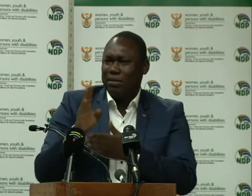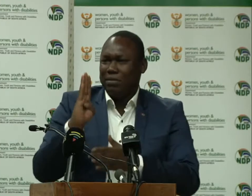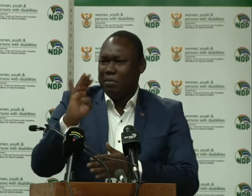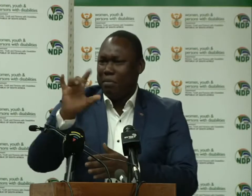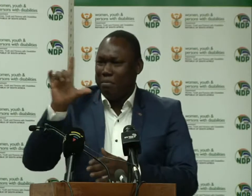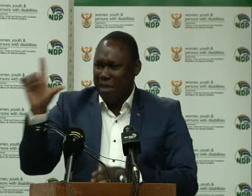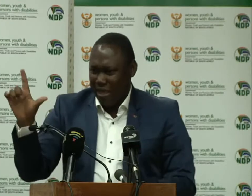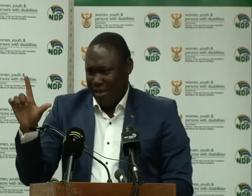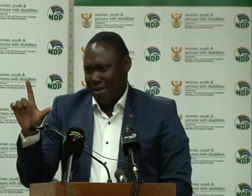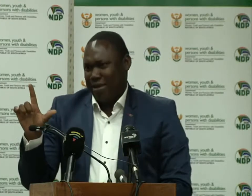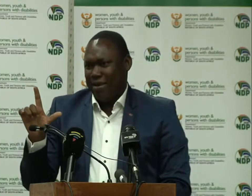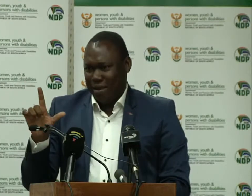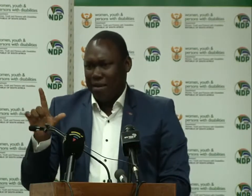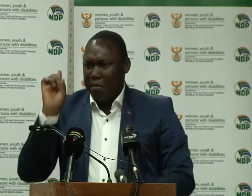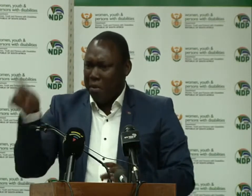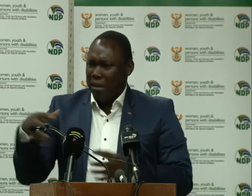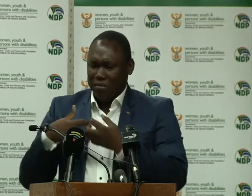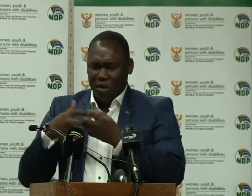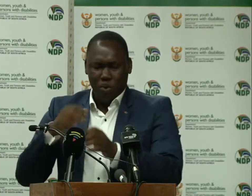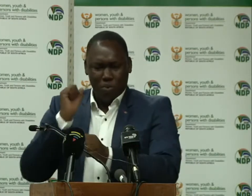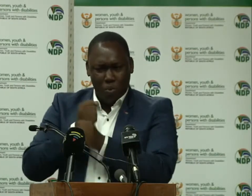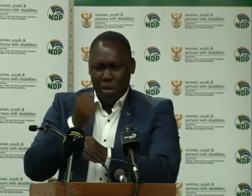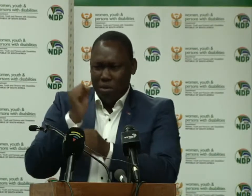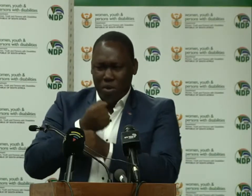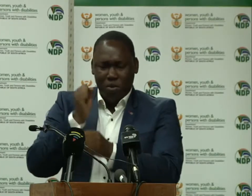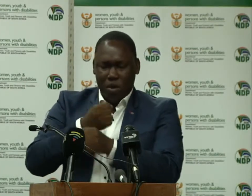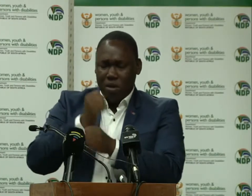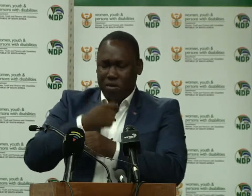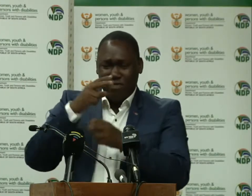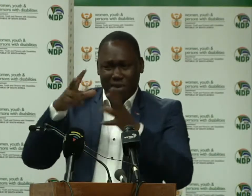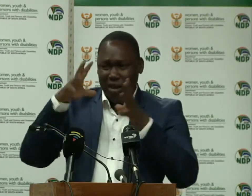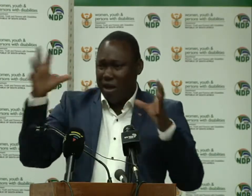creating of opportunities, making sure that the rights